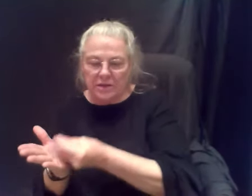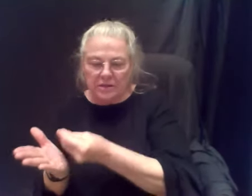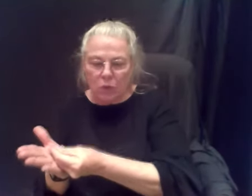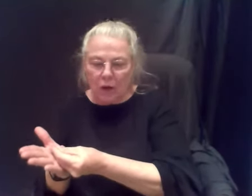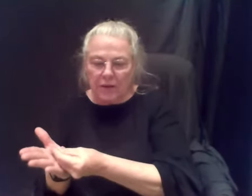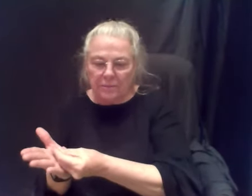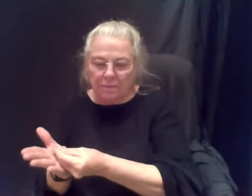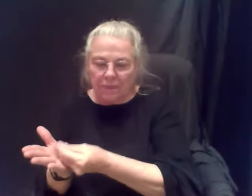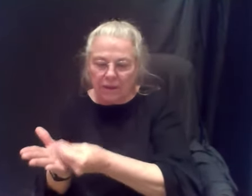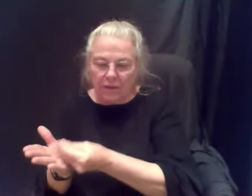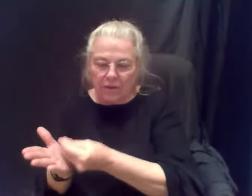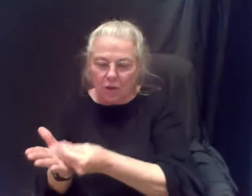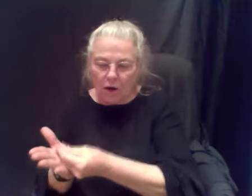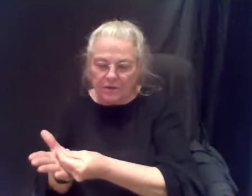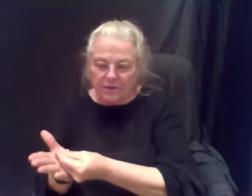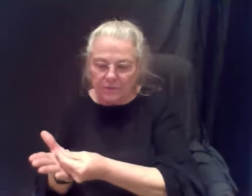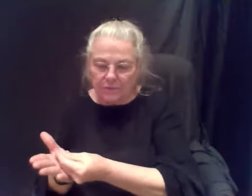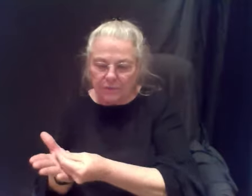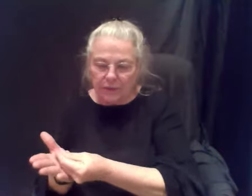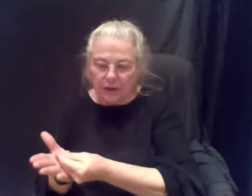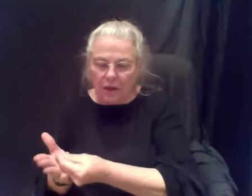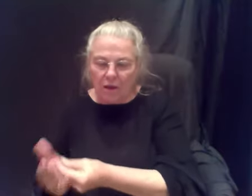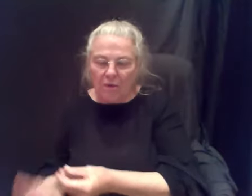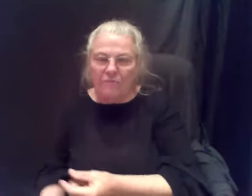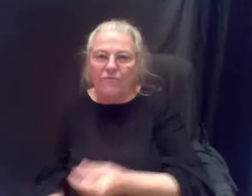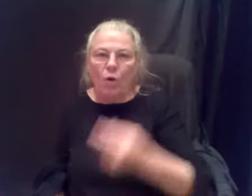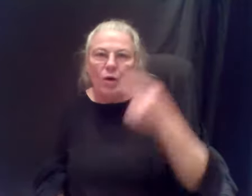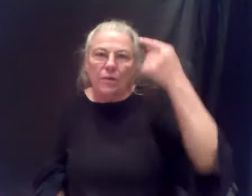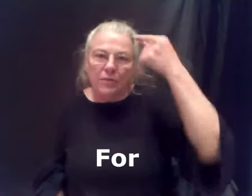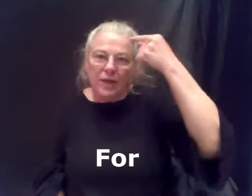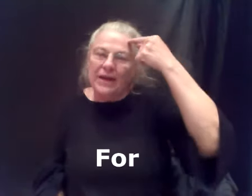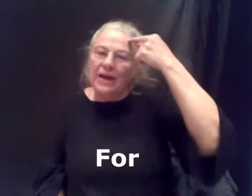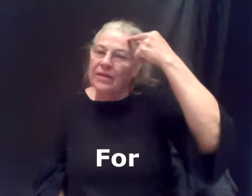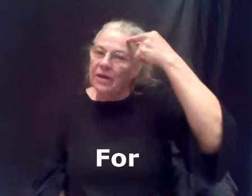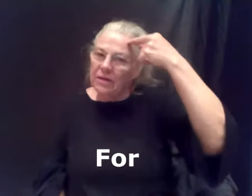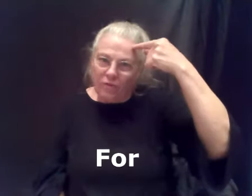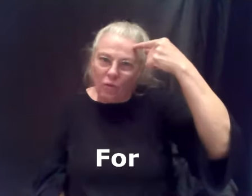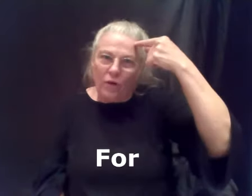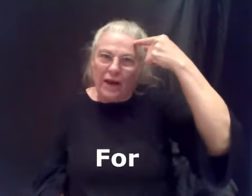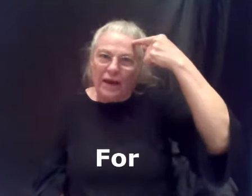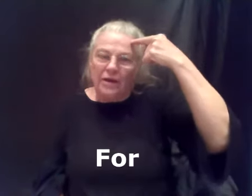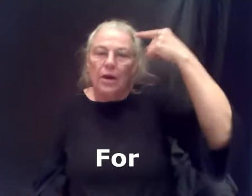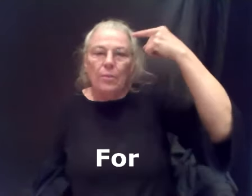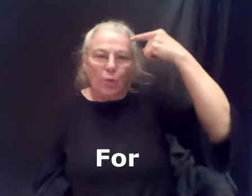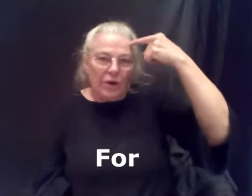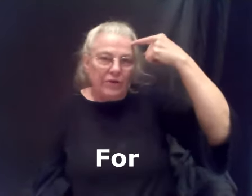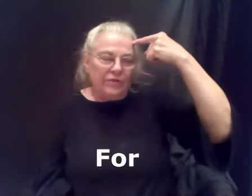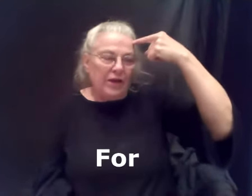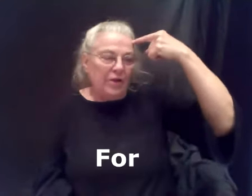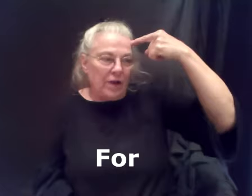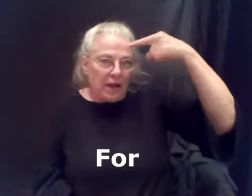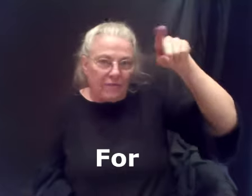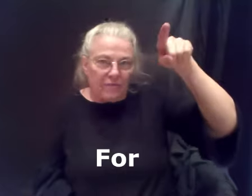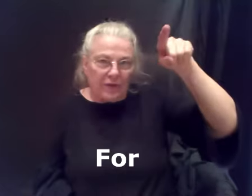way. The cost. For, and I think of the forehead, pointer finger, flipping it